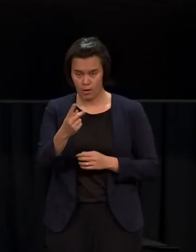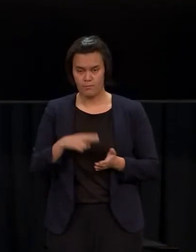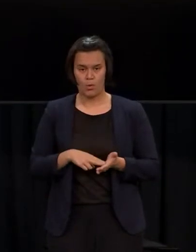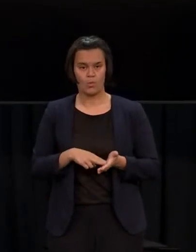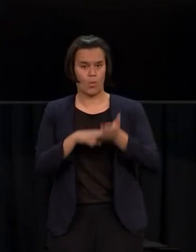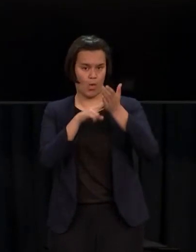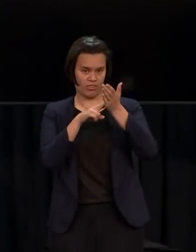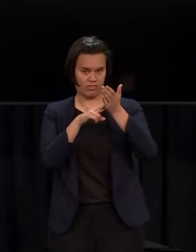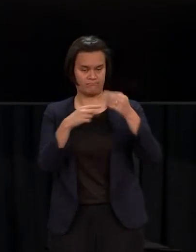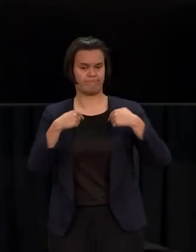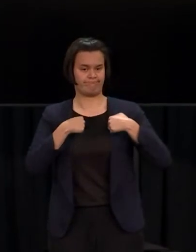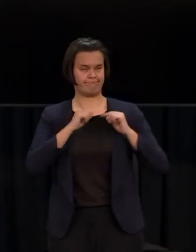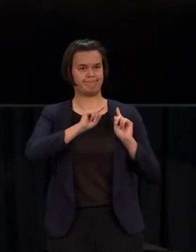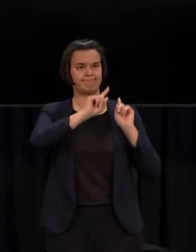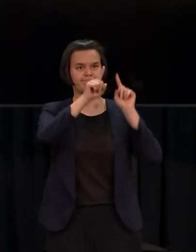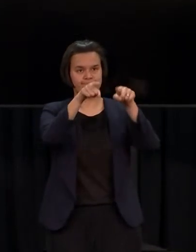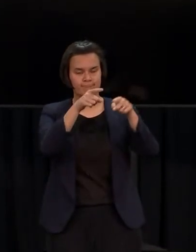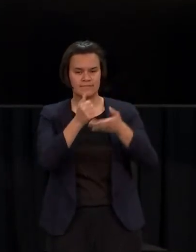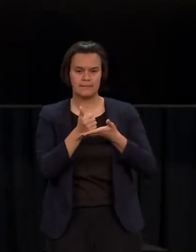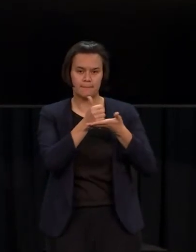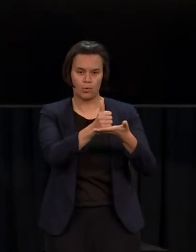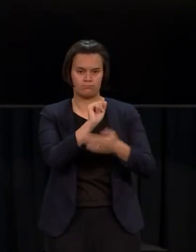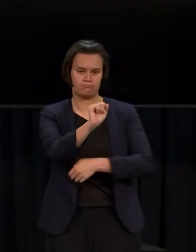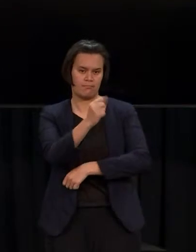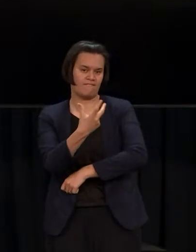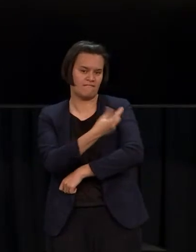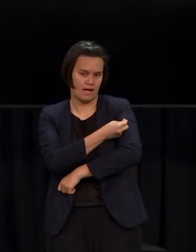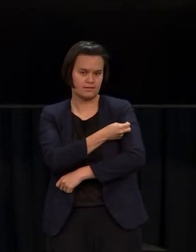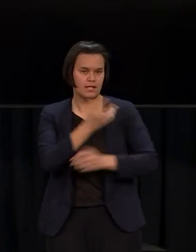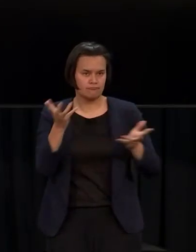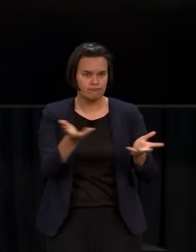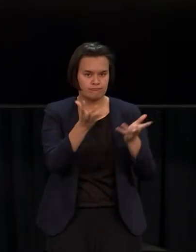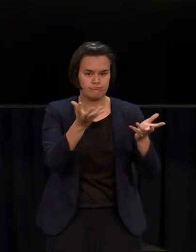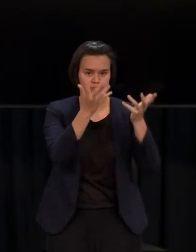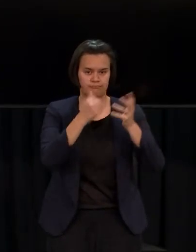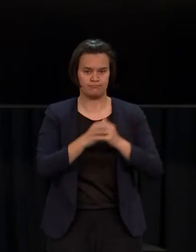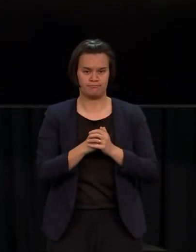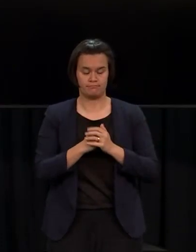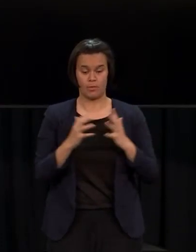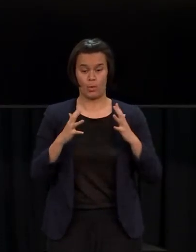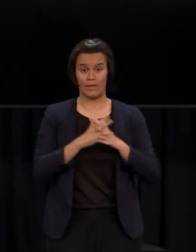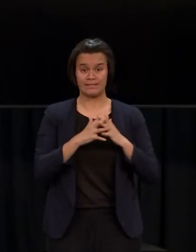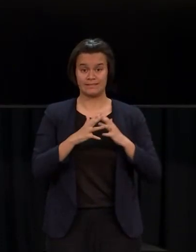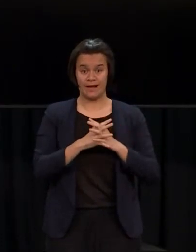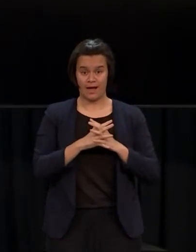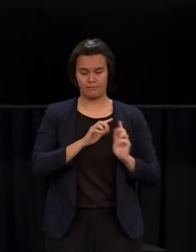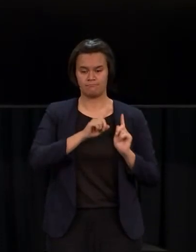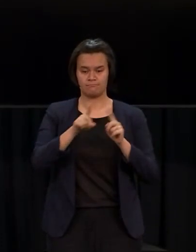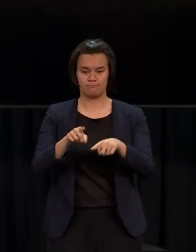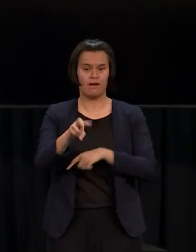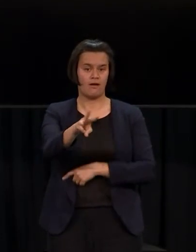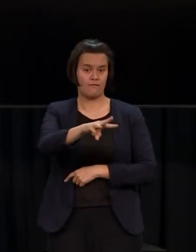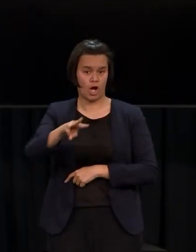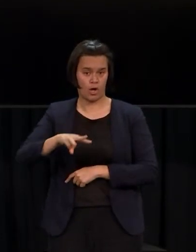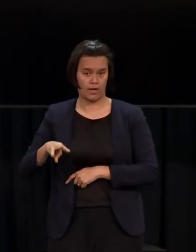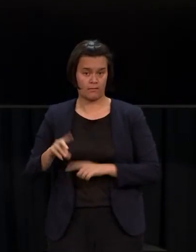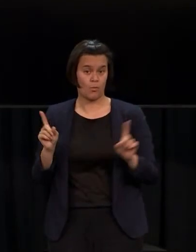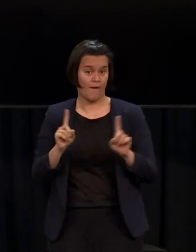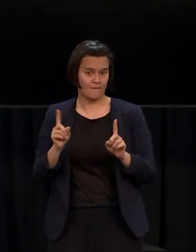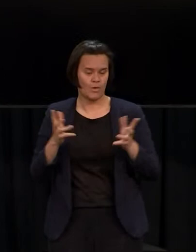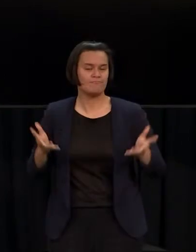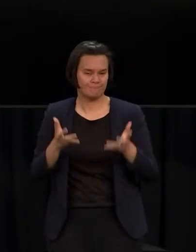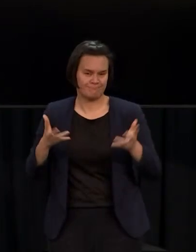support the region's COVID-19 vaccination efforts. On Wednesday I head to Whanganui to support our vaccination teams